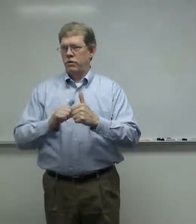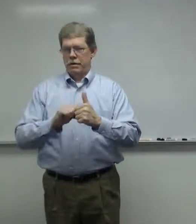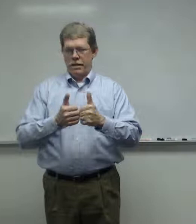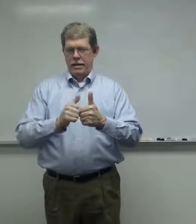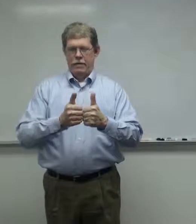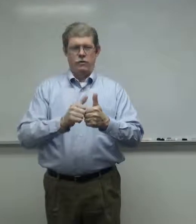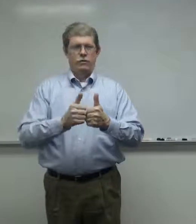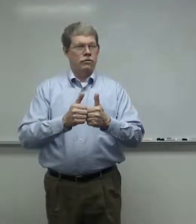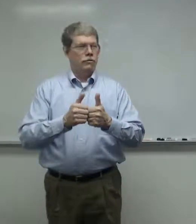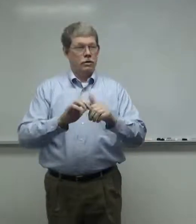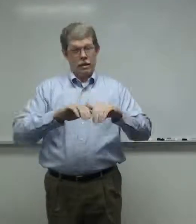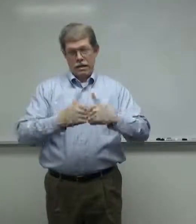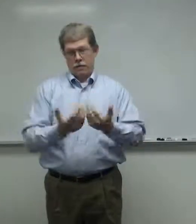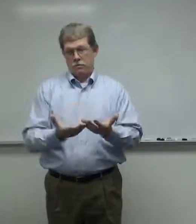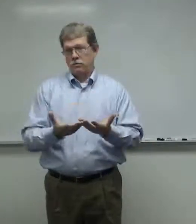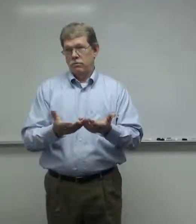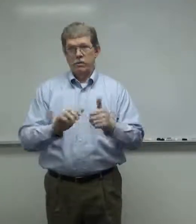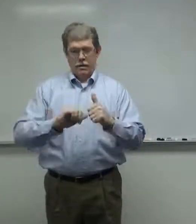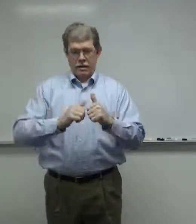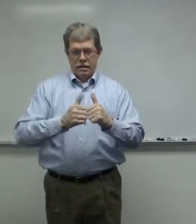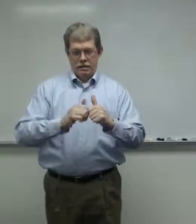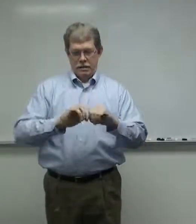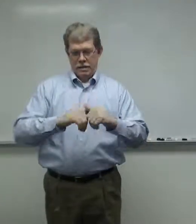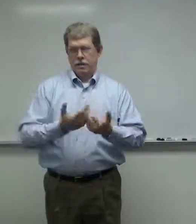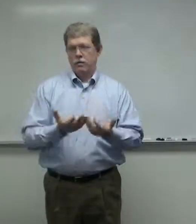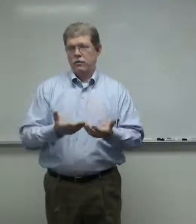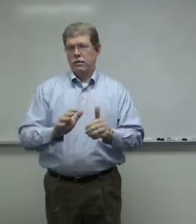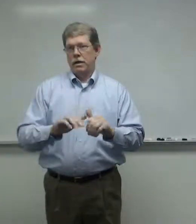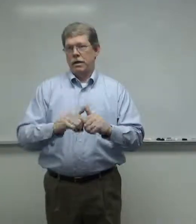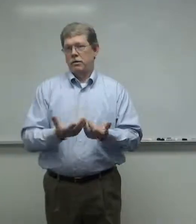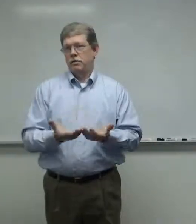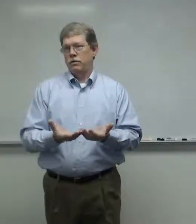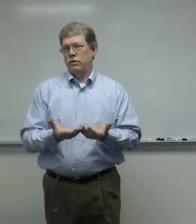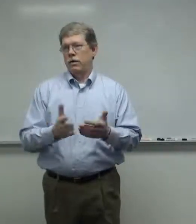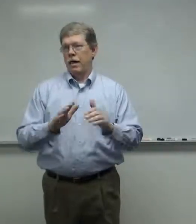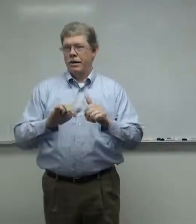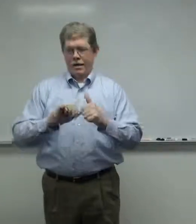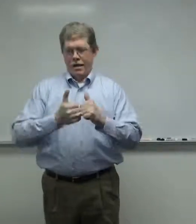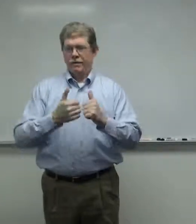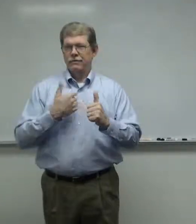How? One hand moves or both hands move. Both hands move.